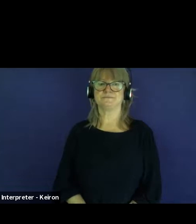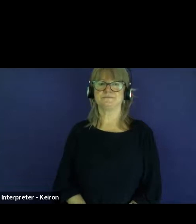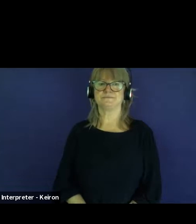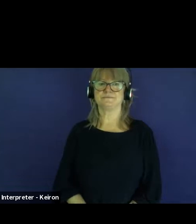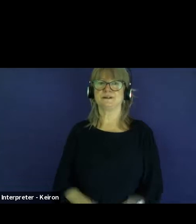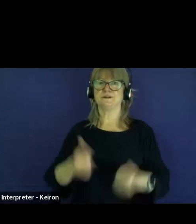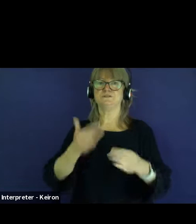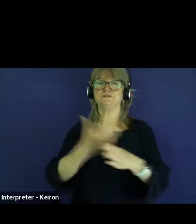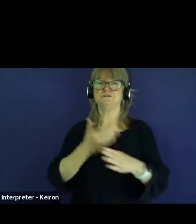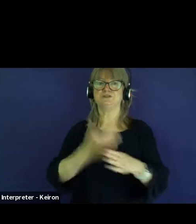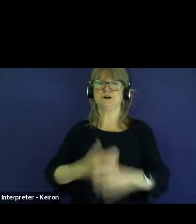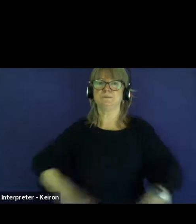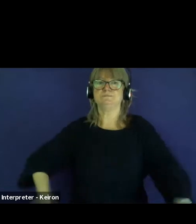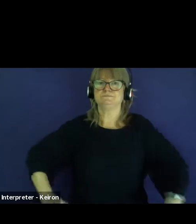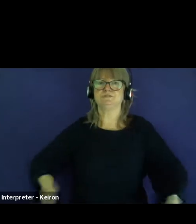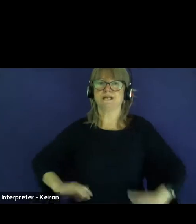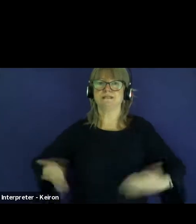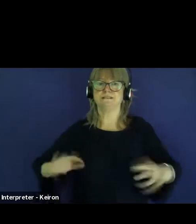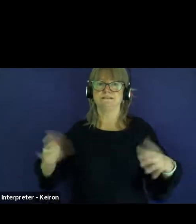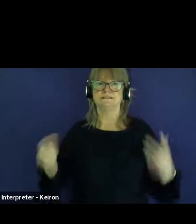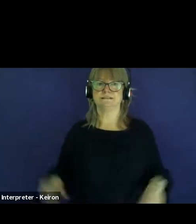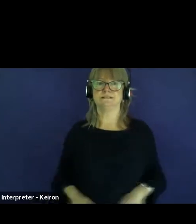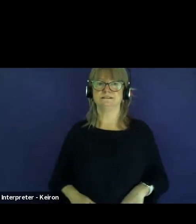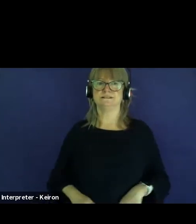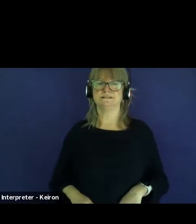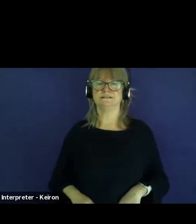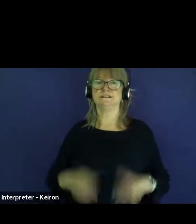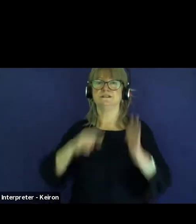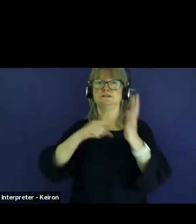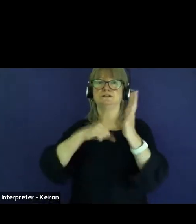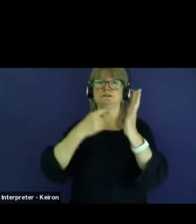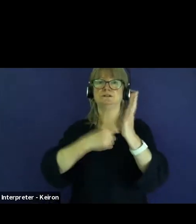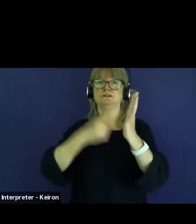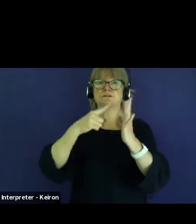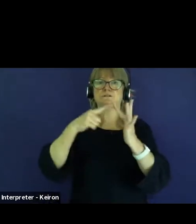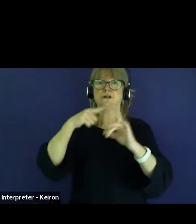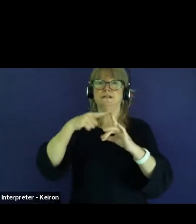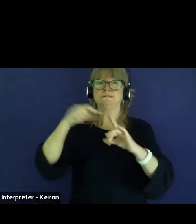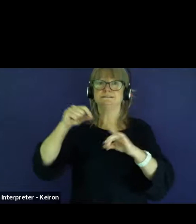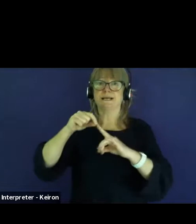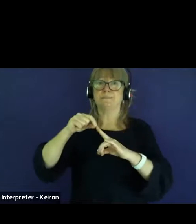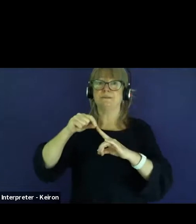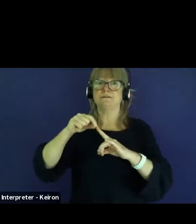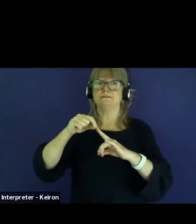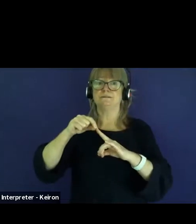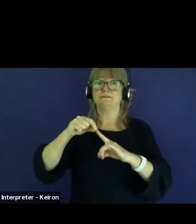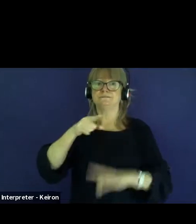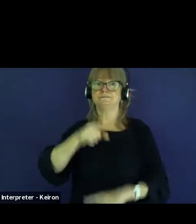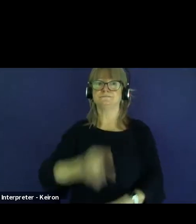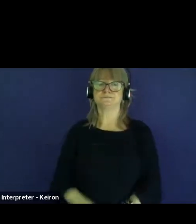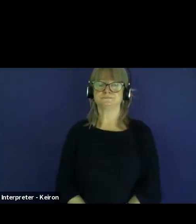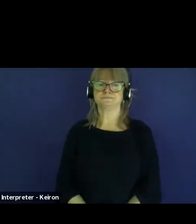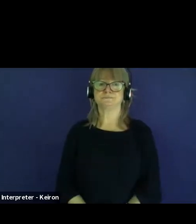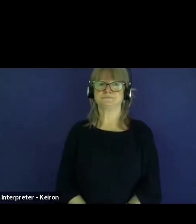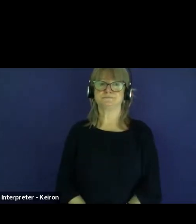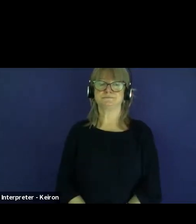Great work, give them a little bit of shake. Now we're gonna stretch that tricep out. So bringing it up and over our body, trying